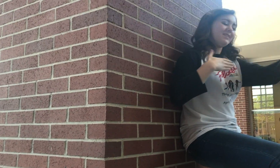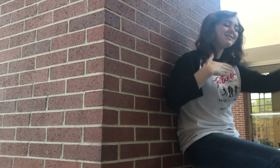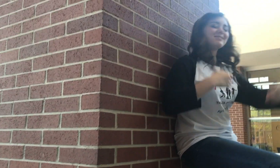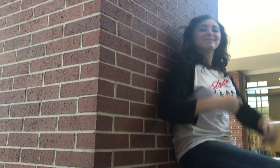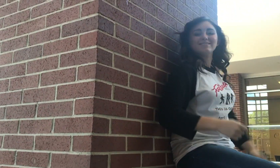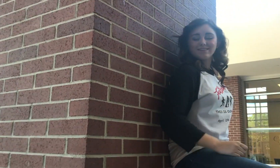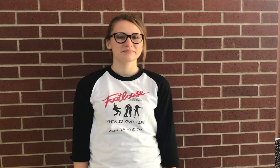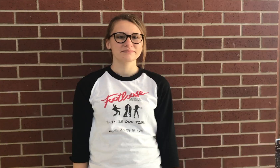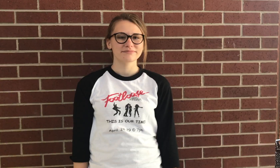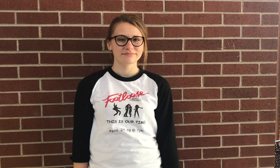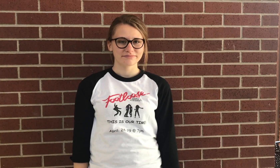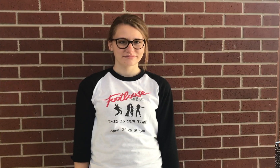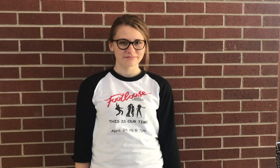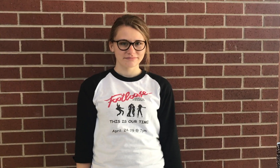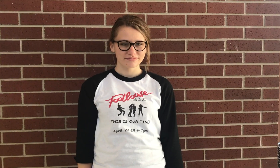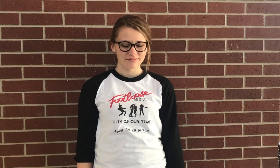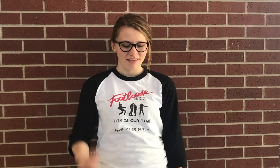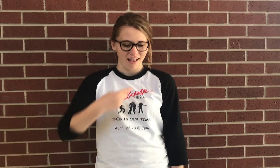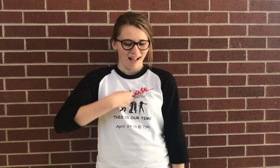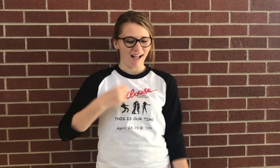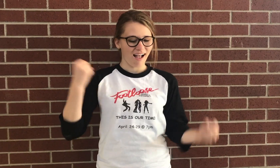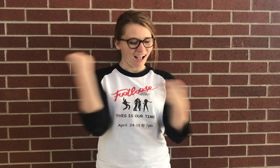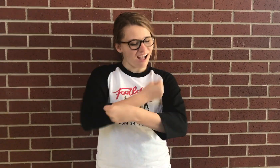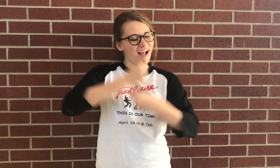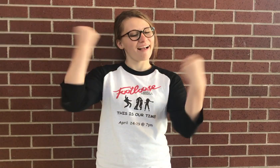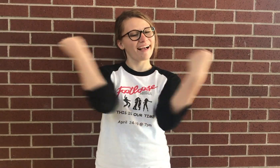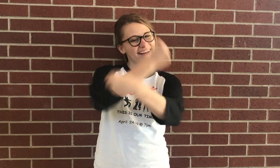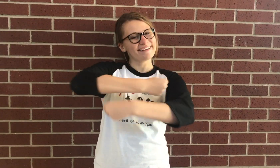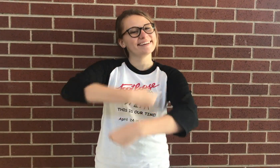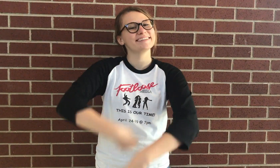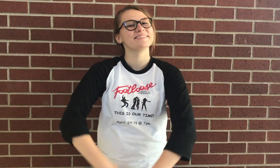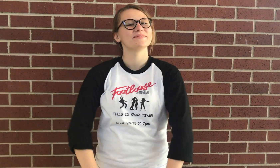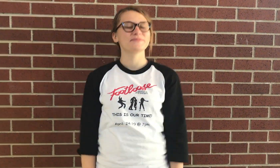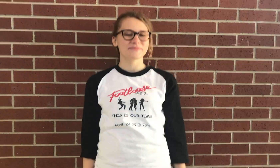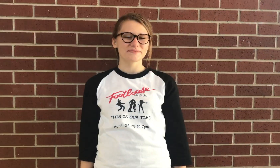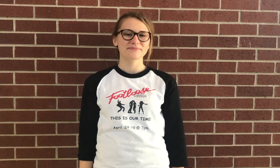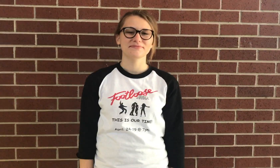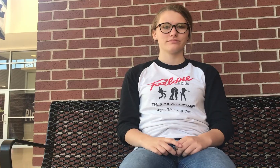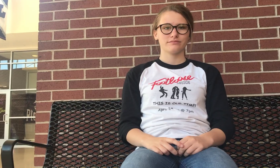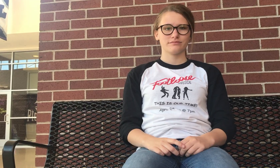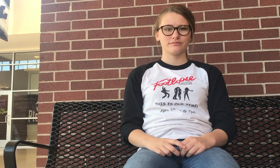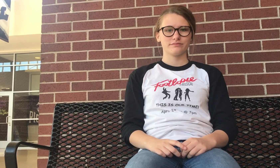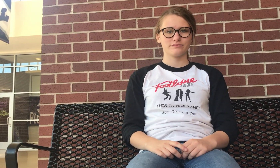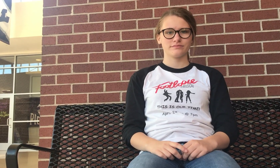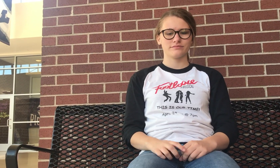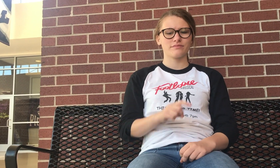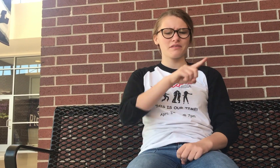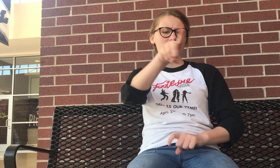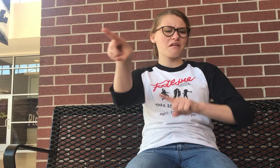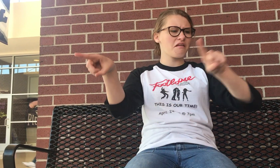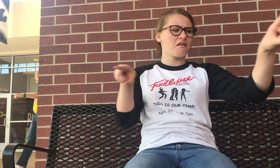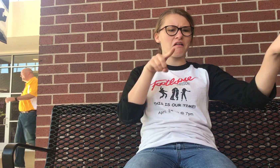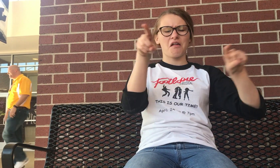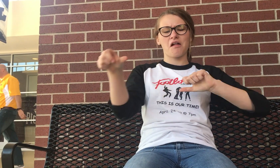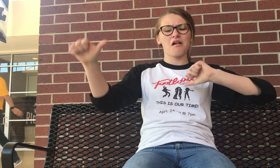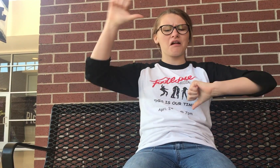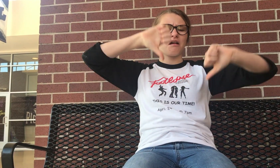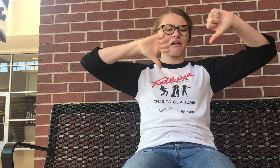I'll be strong I'll play my fight song And I don't really care if nobody